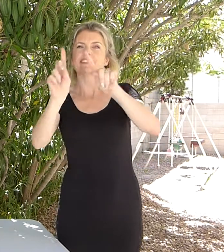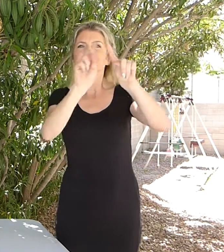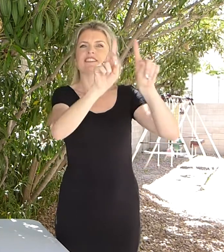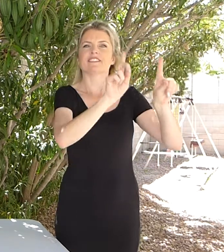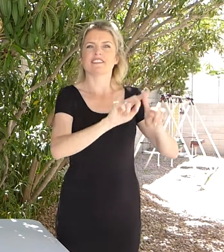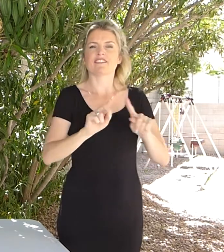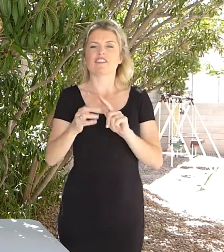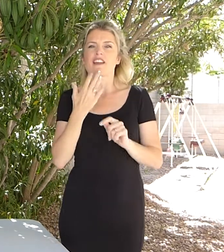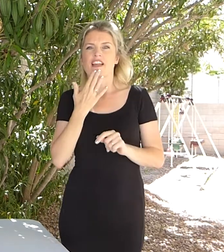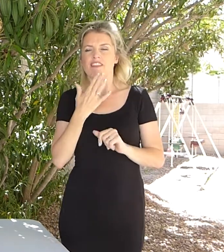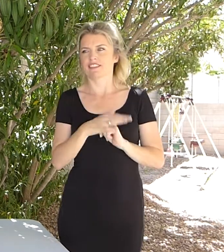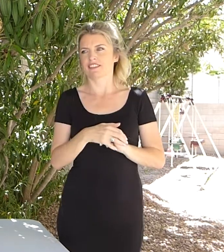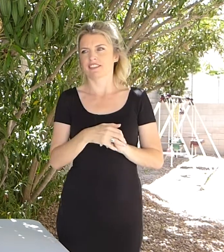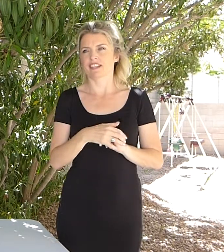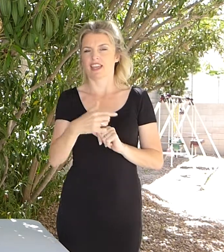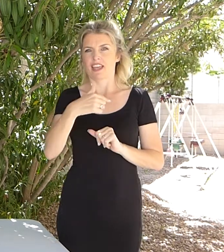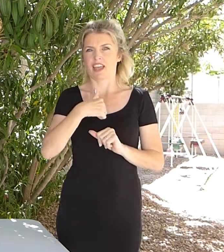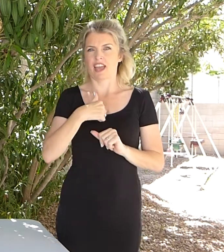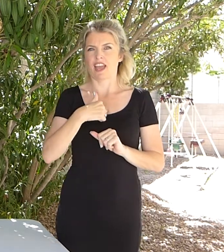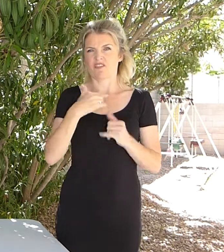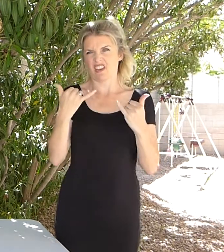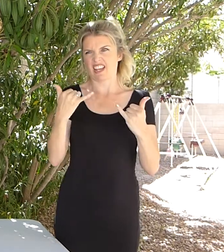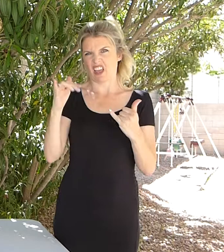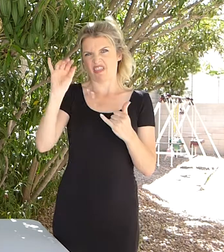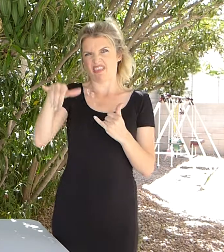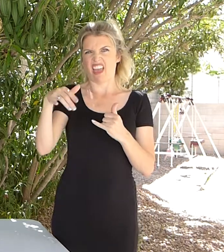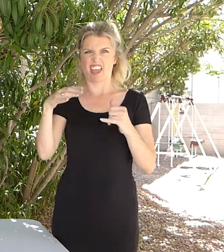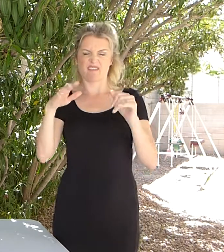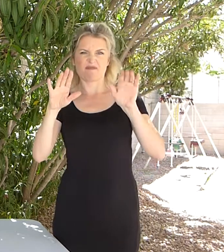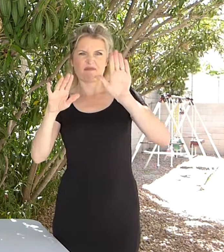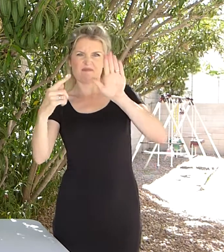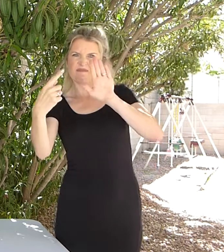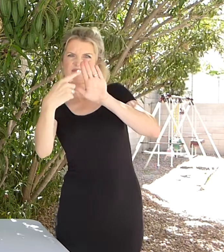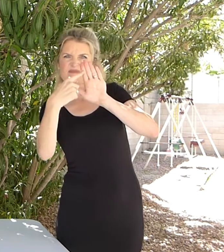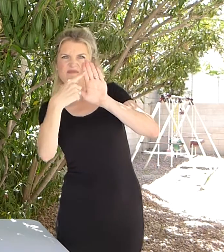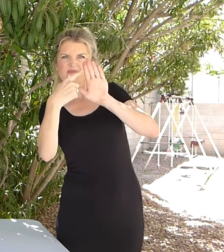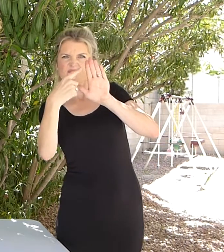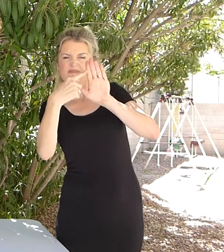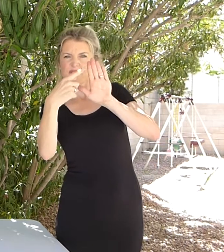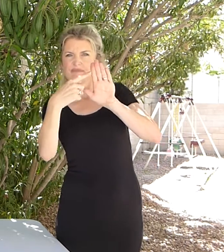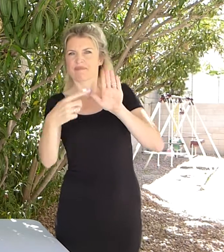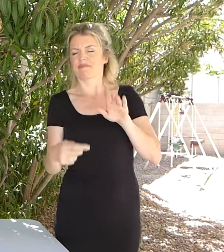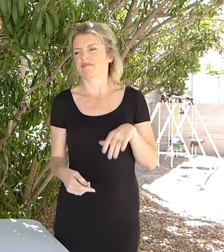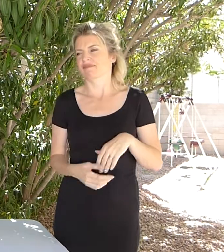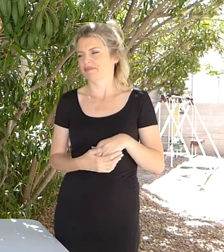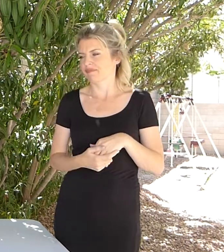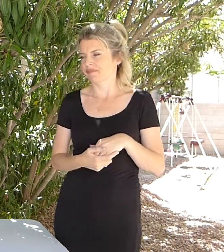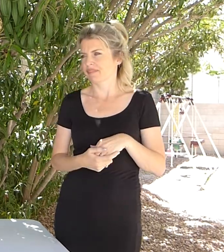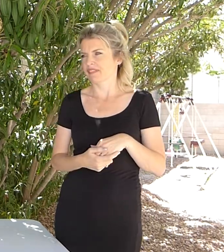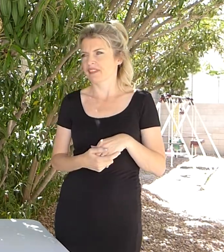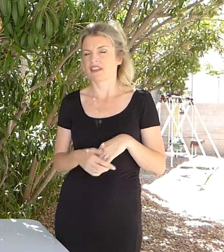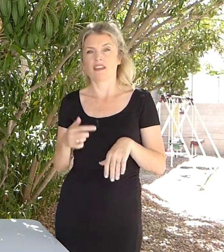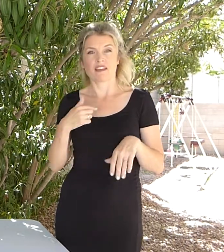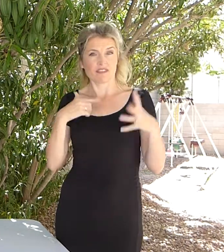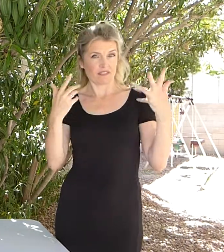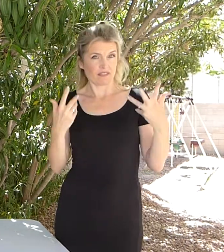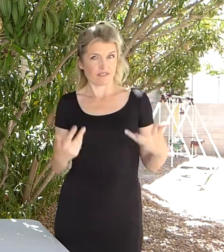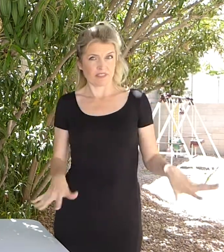different colors. So I'm doing this one right here today. Okay? So I've traced